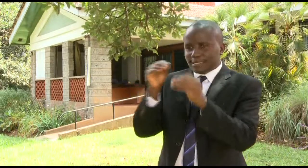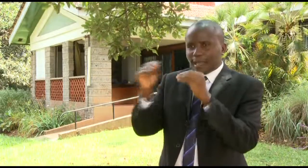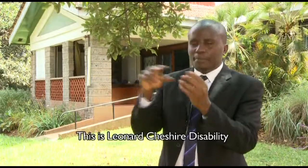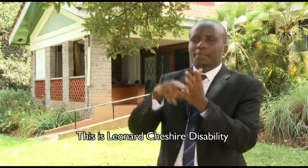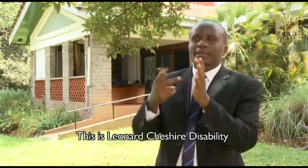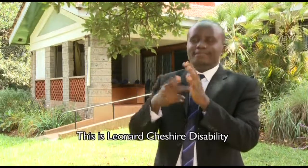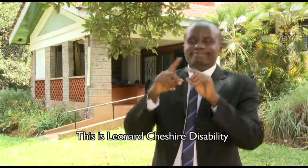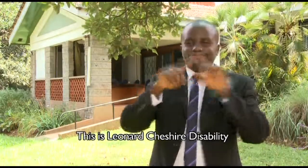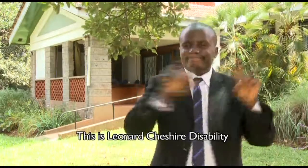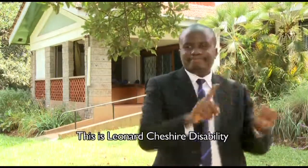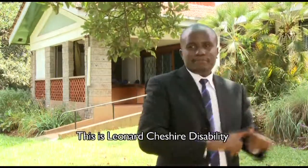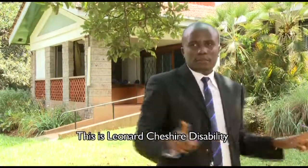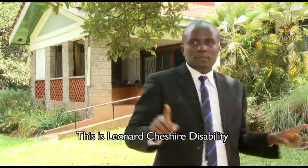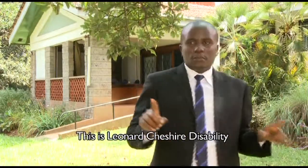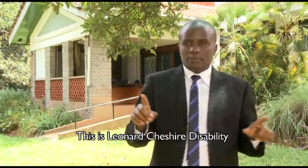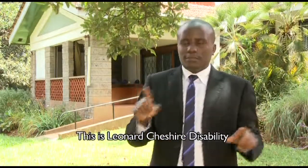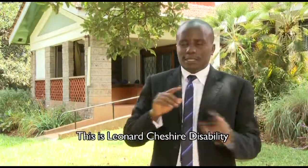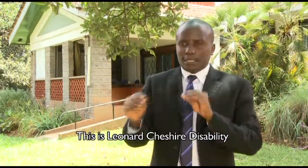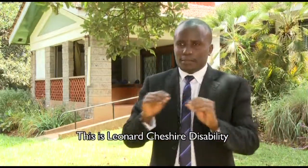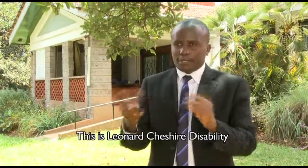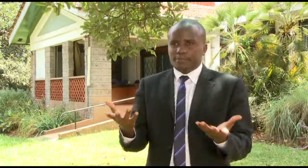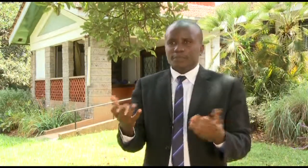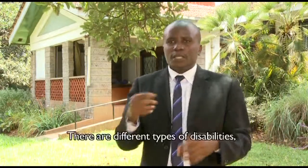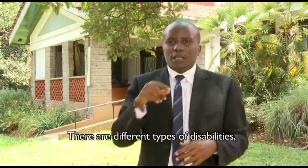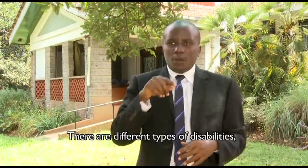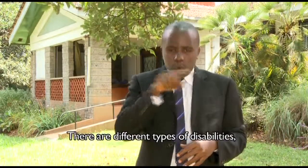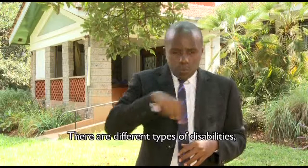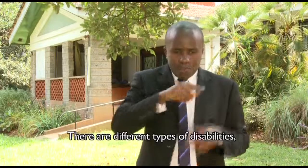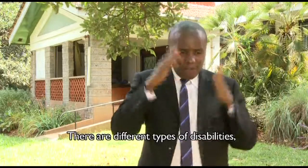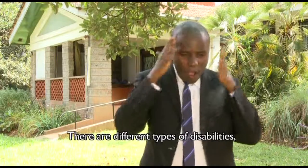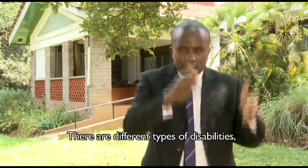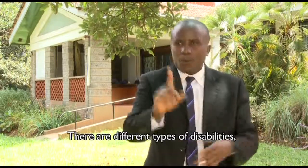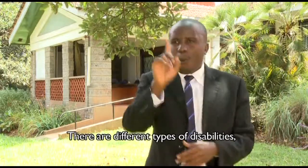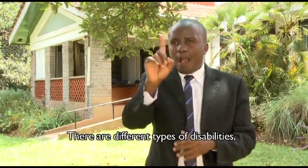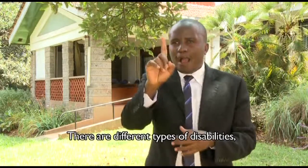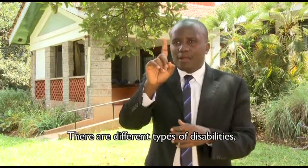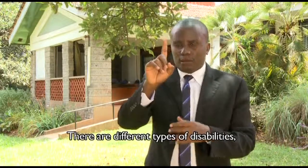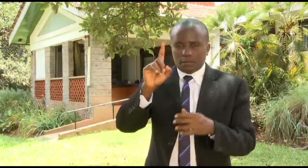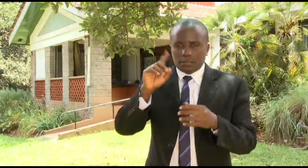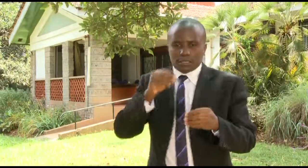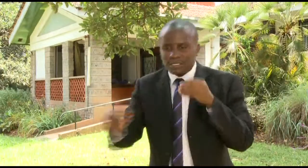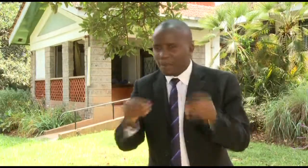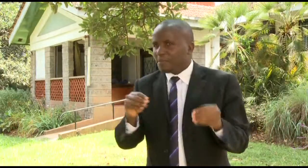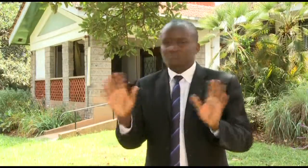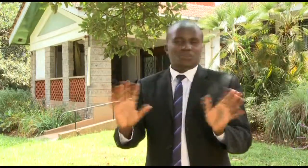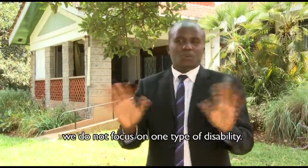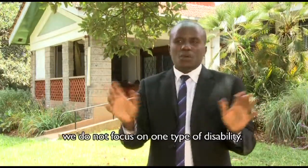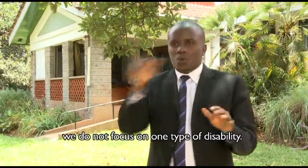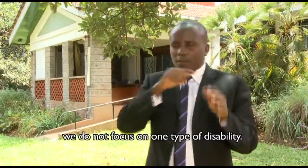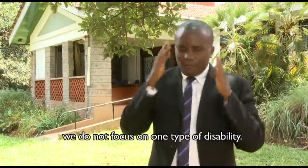This is the Leonard Cheshire disability. There are different types of disabilities. We do not focus on